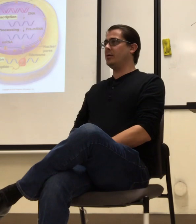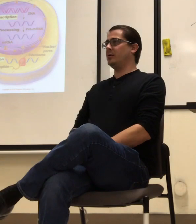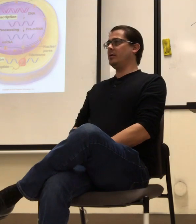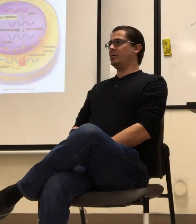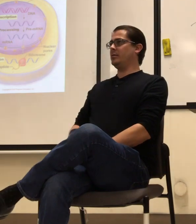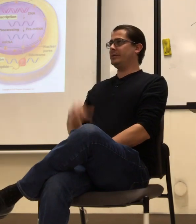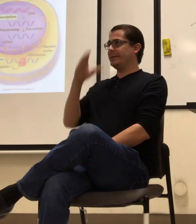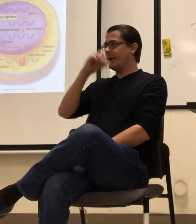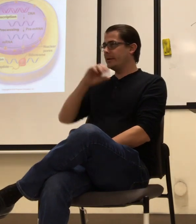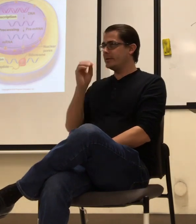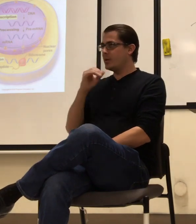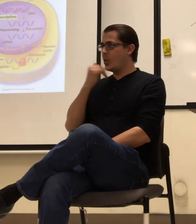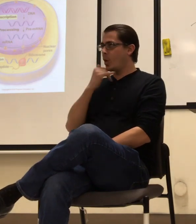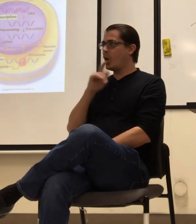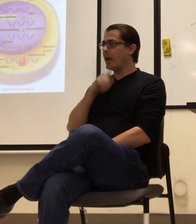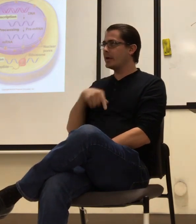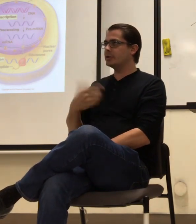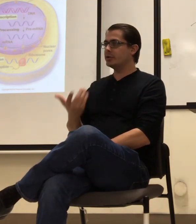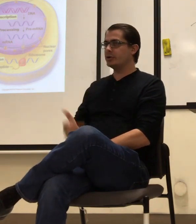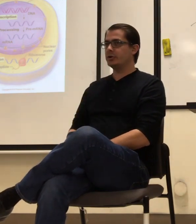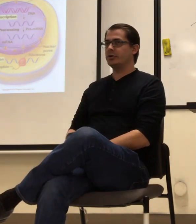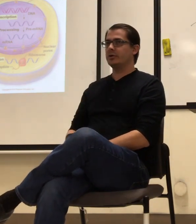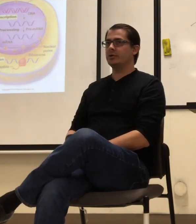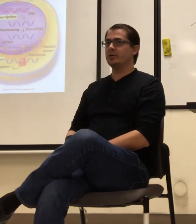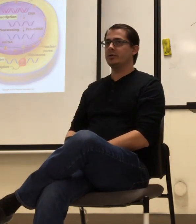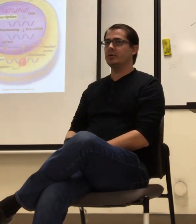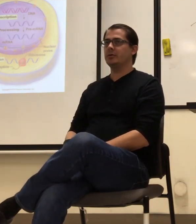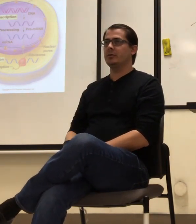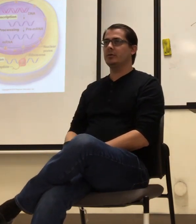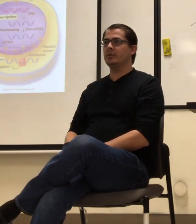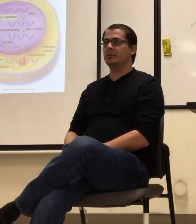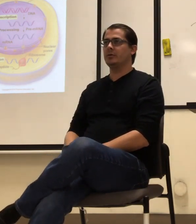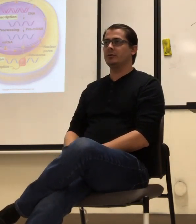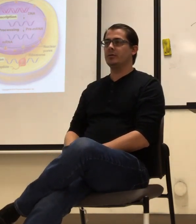It's just a guess, there's no wrong answer by guessing. I'll show you what it